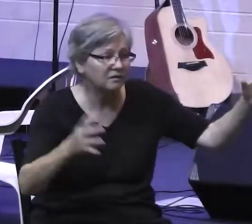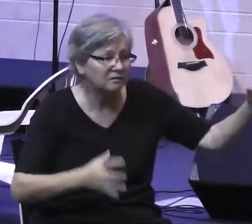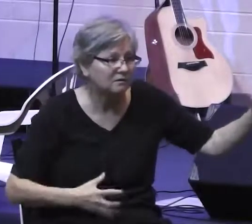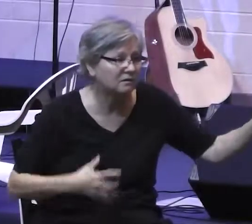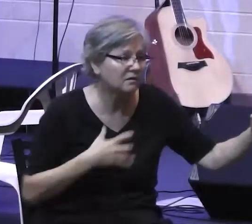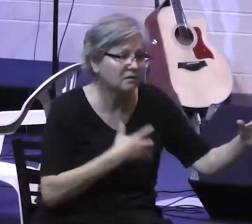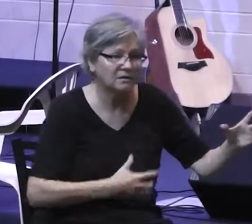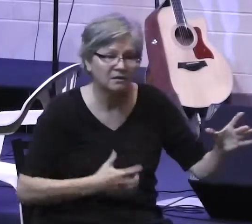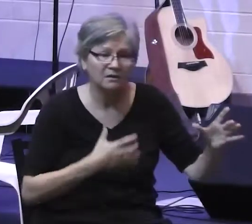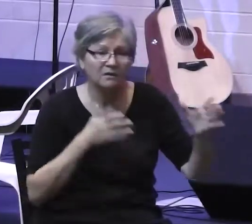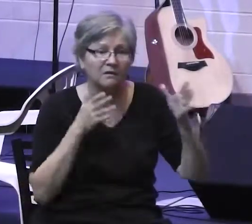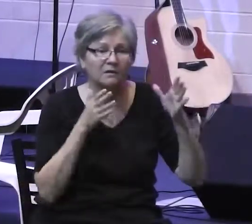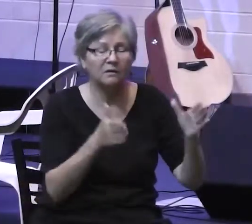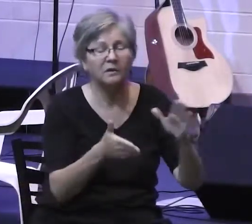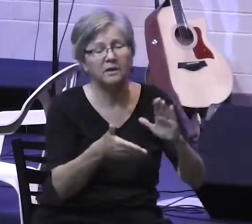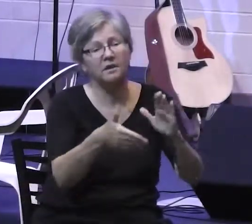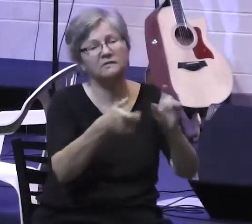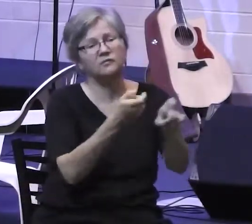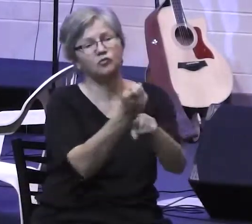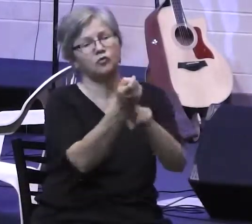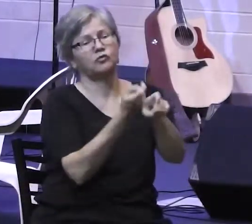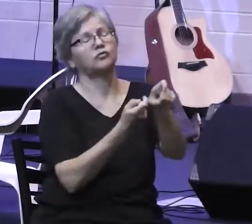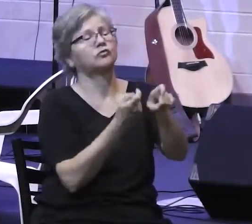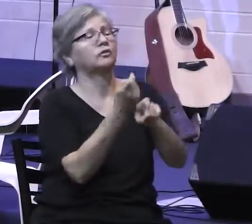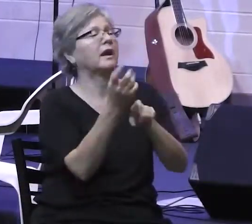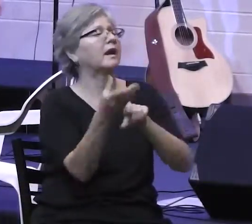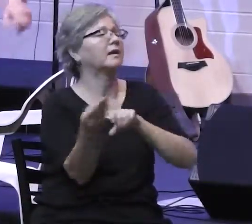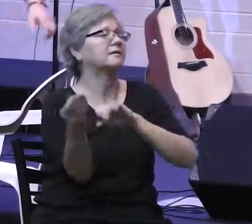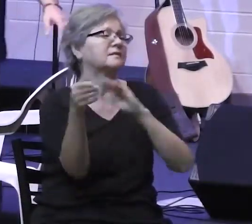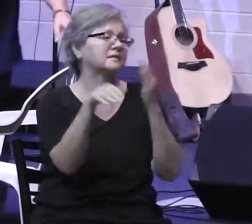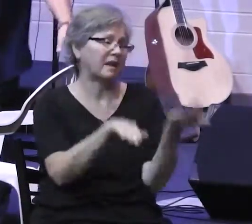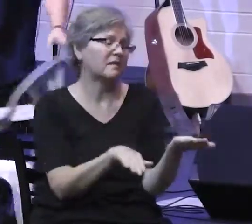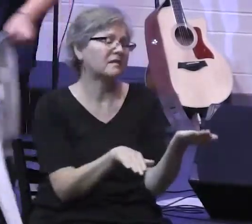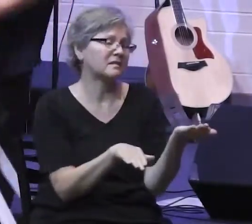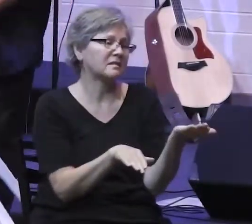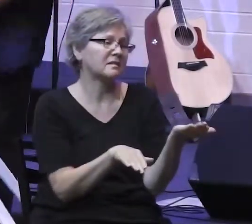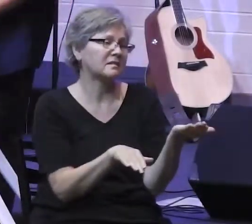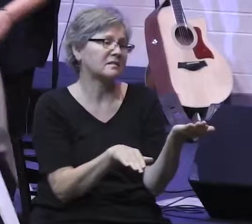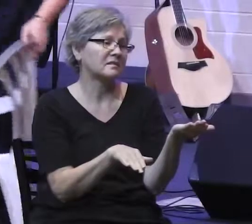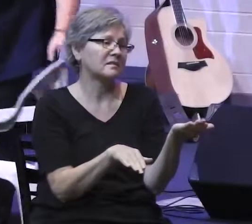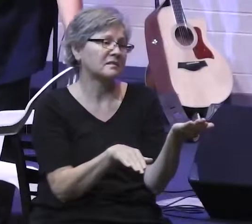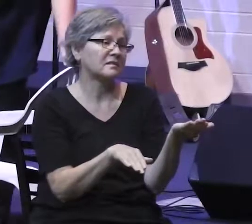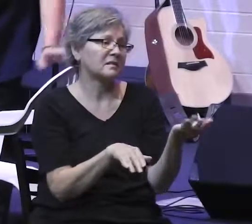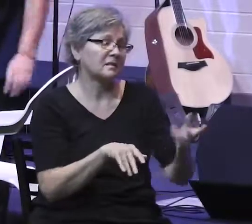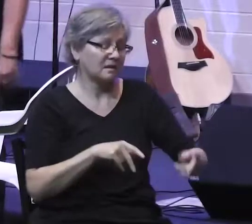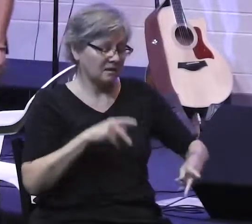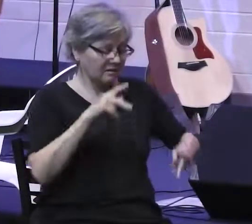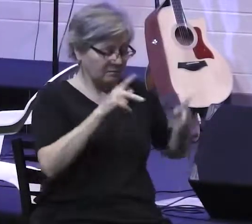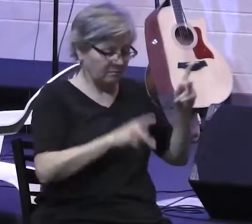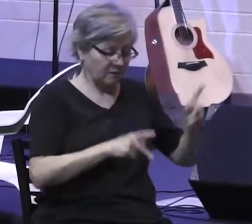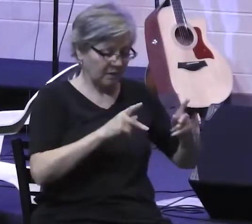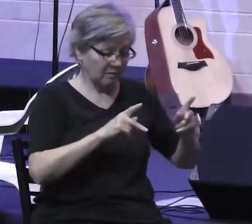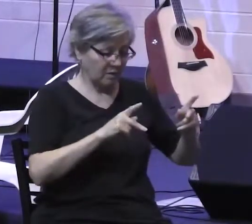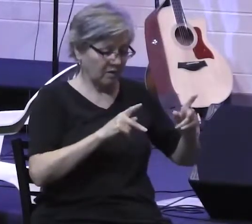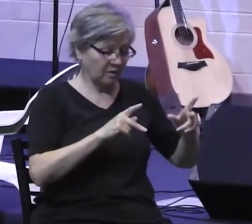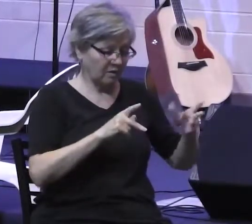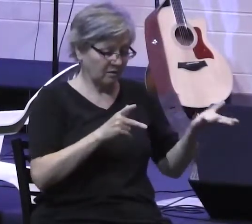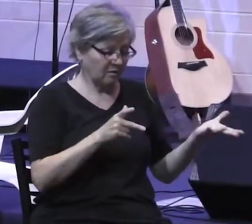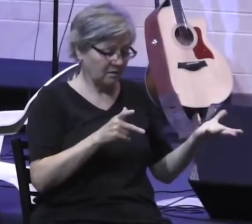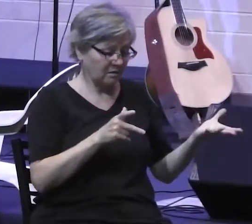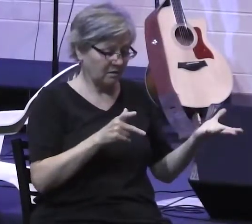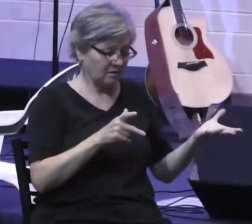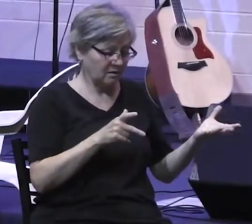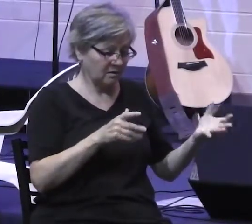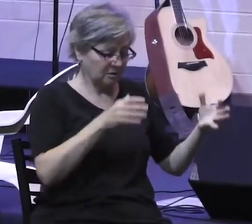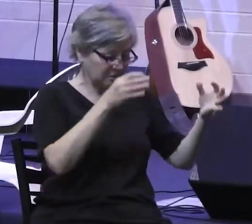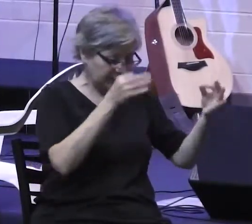disgusting method of torture. And it's humanity that puts Jesus, the Emmanuel, on